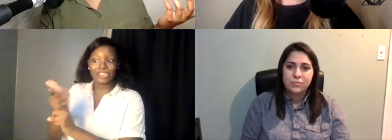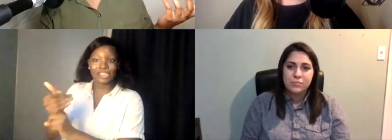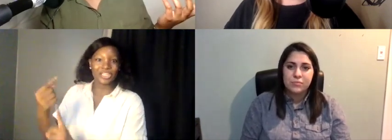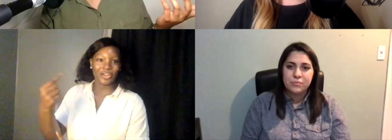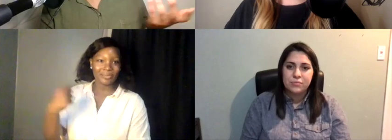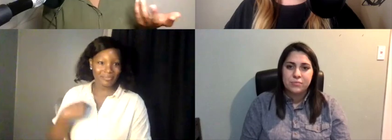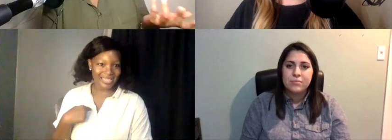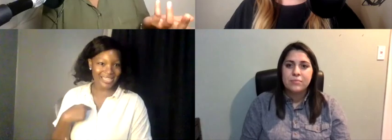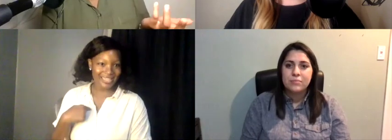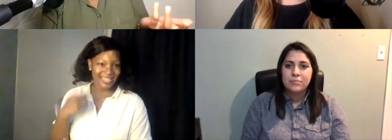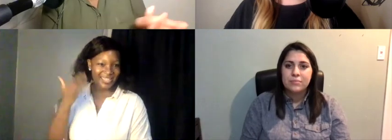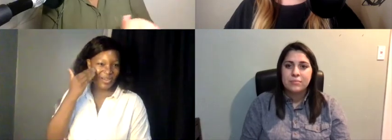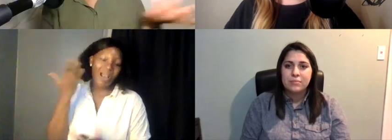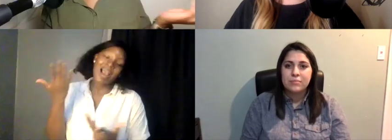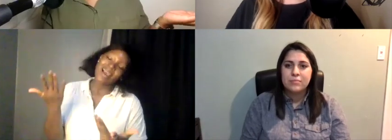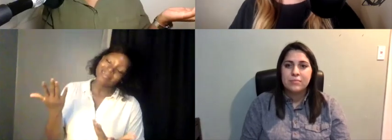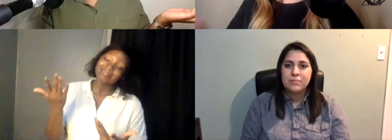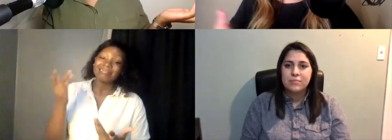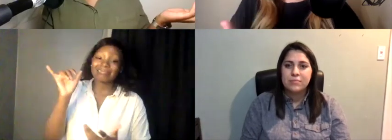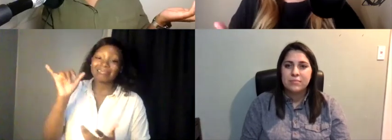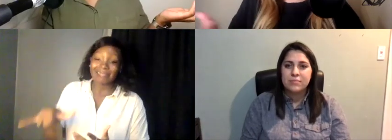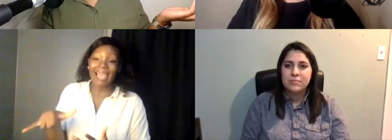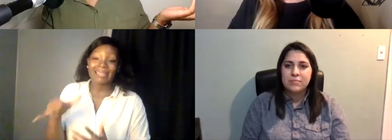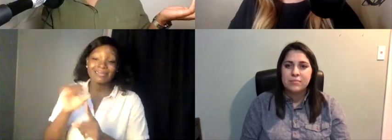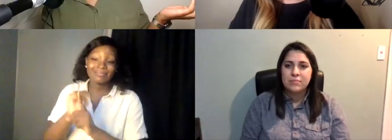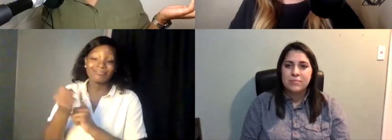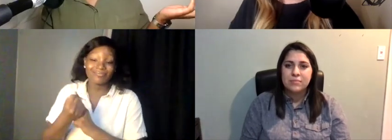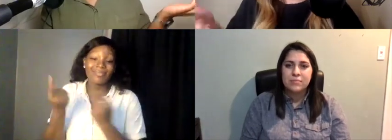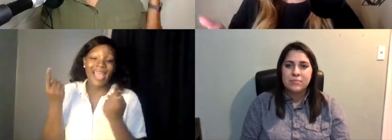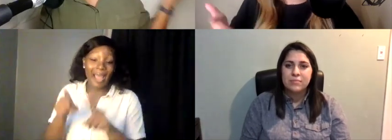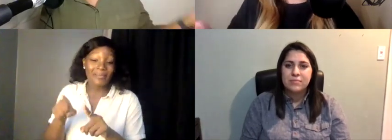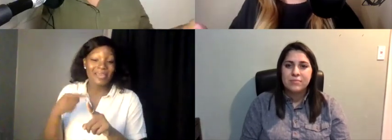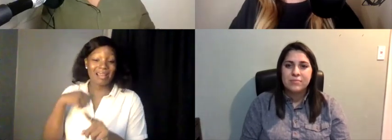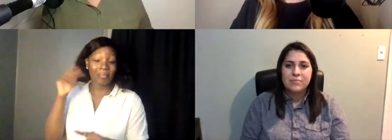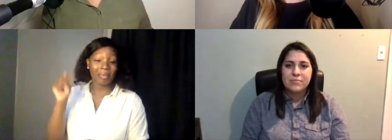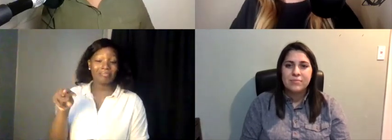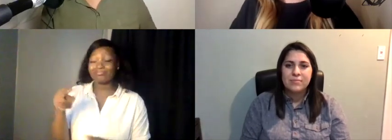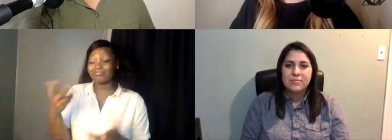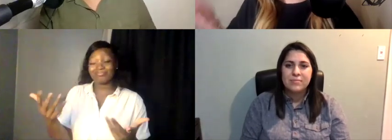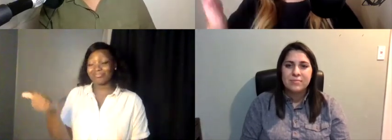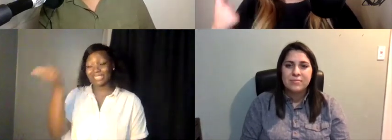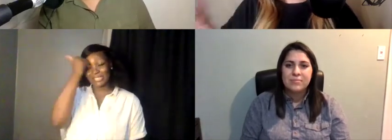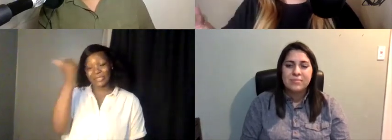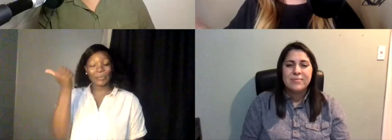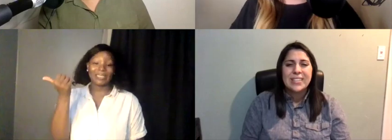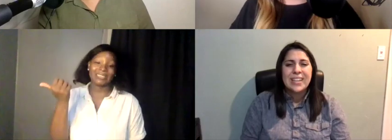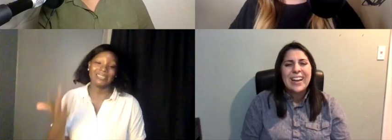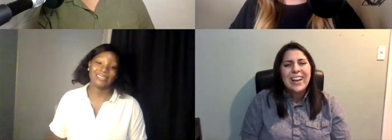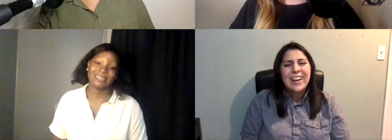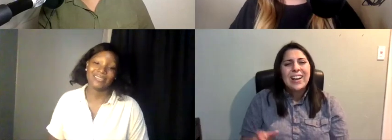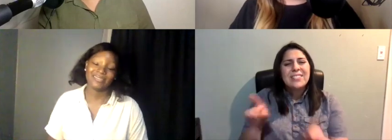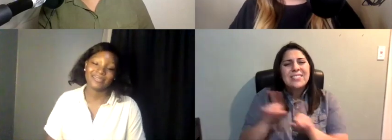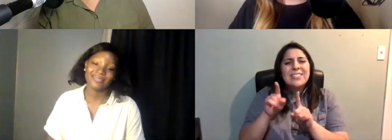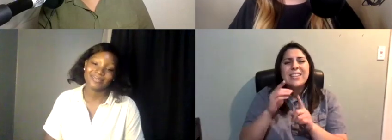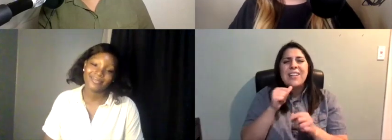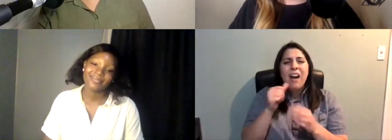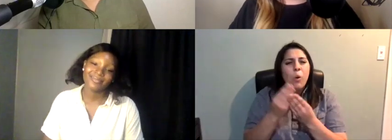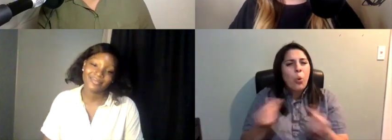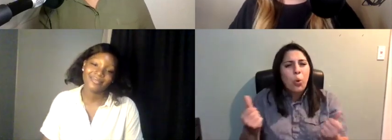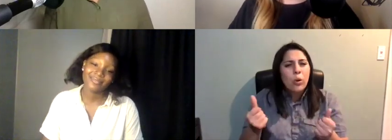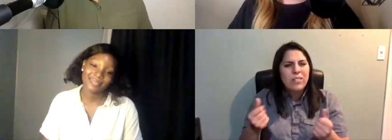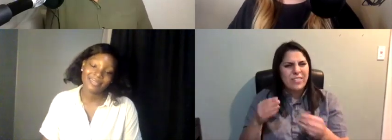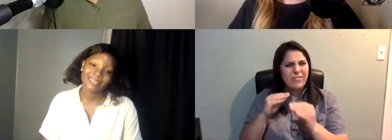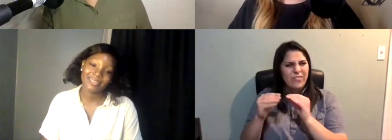Like, who wins? It's not solving anything. Like, it doesn't sound like your relationship is going to get back on track after